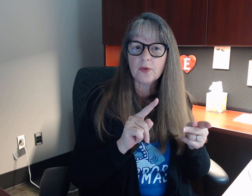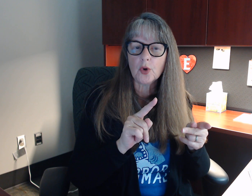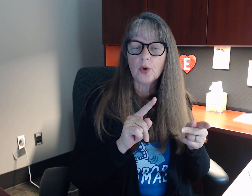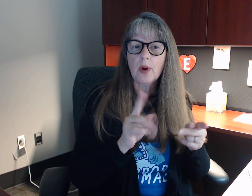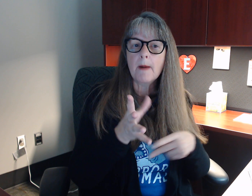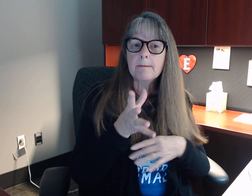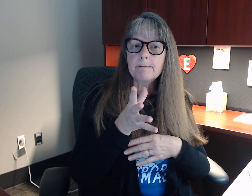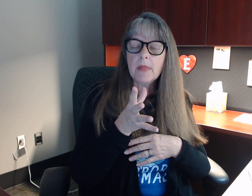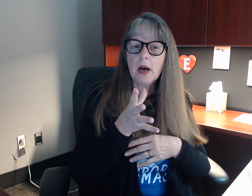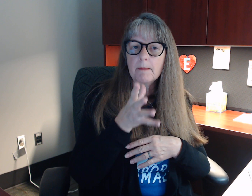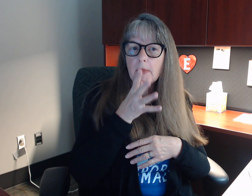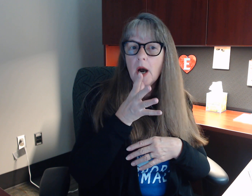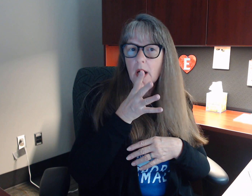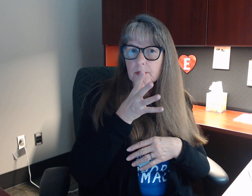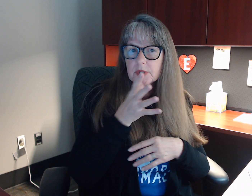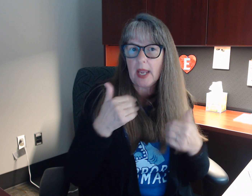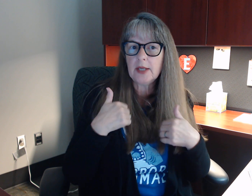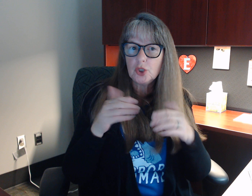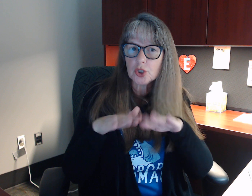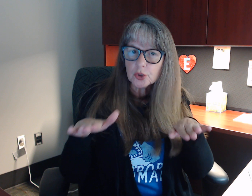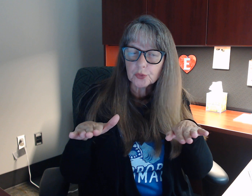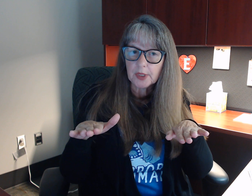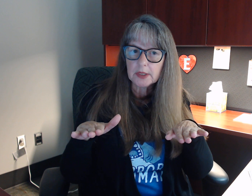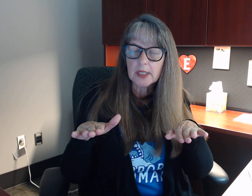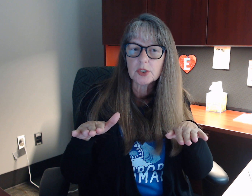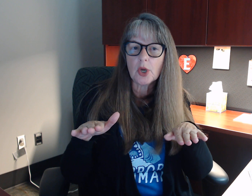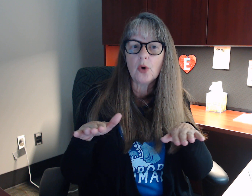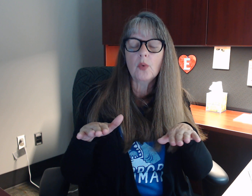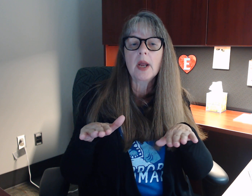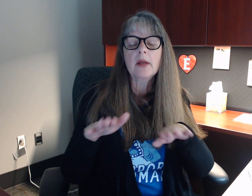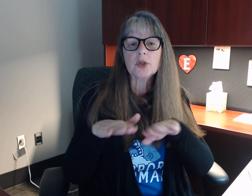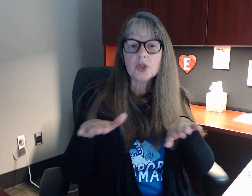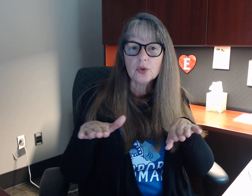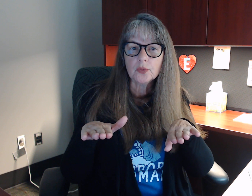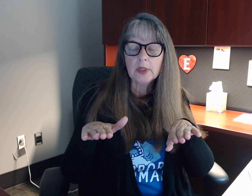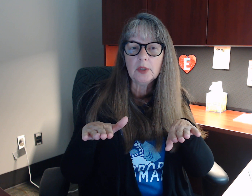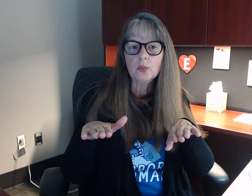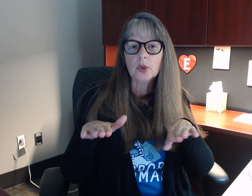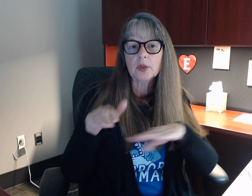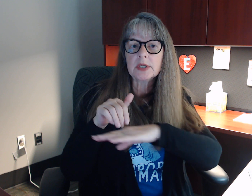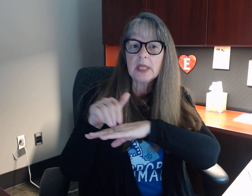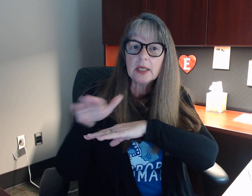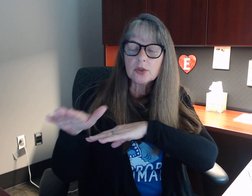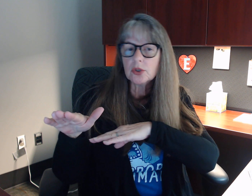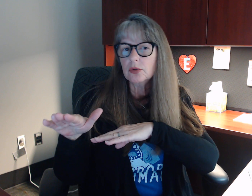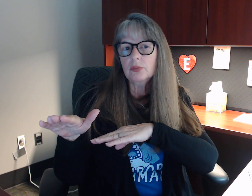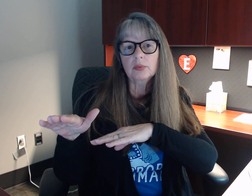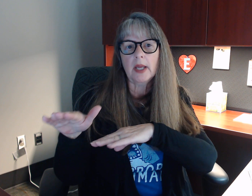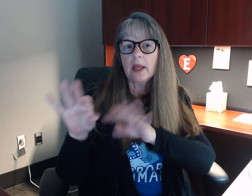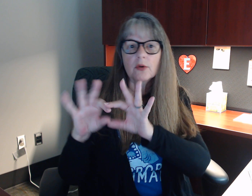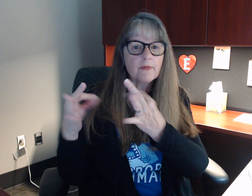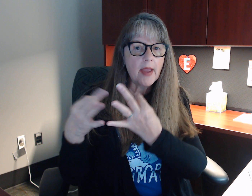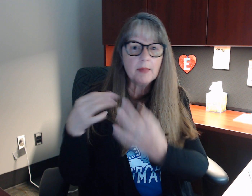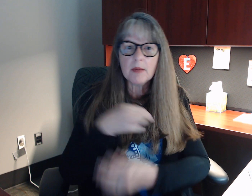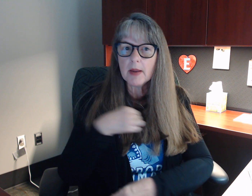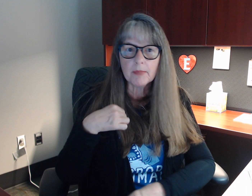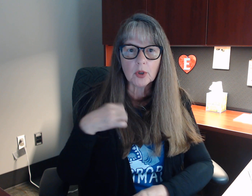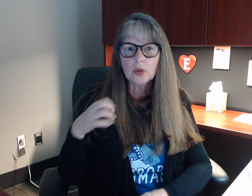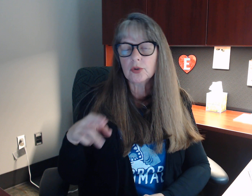for moms that had children, and so the children were sent to like other family members